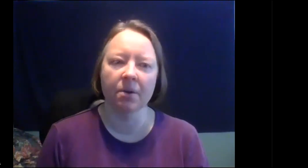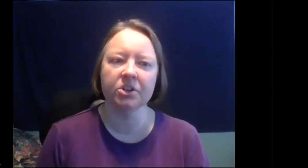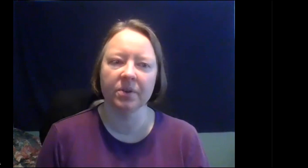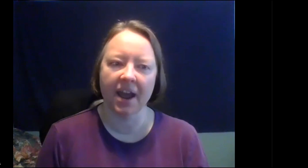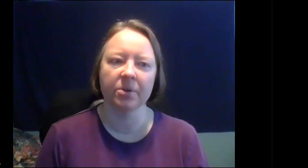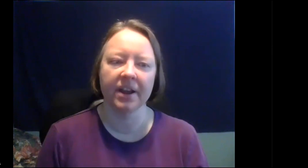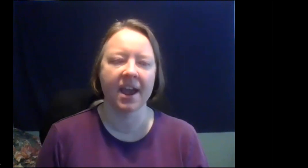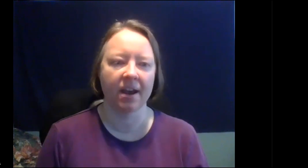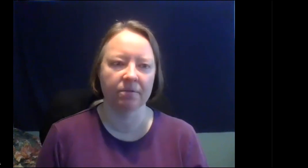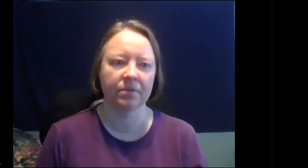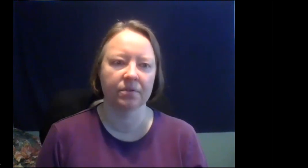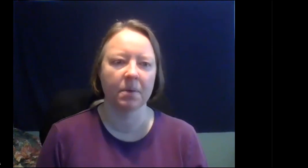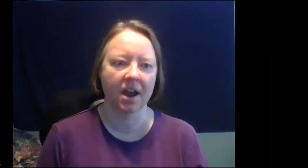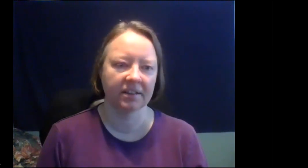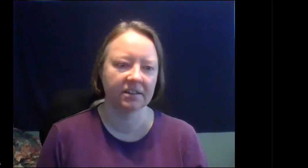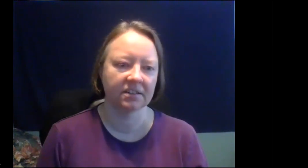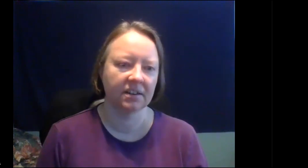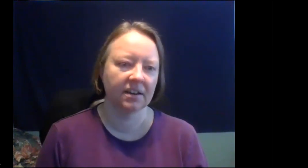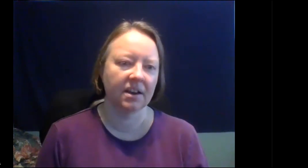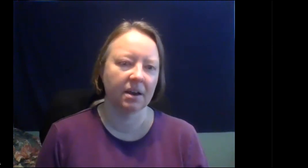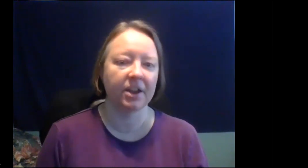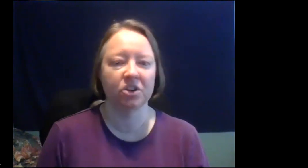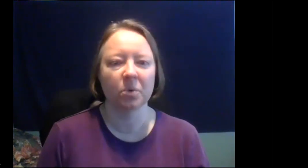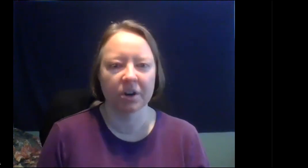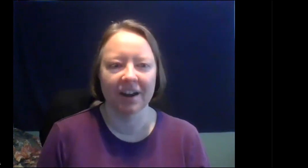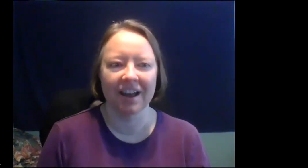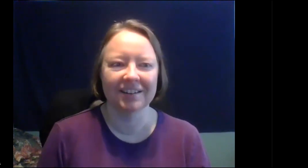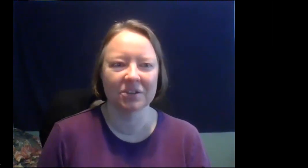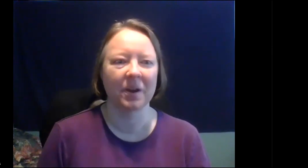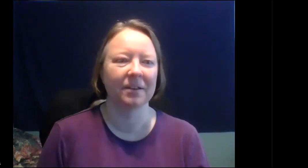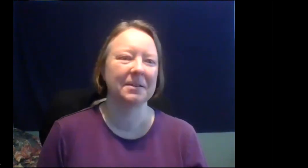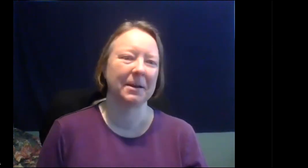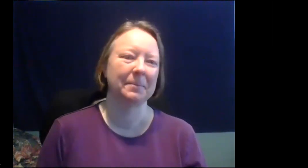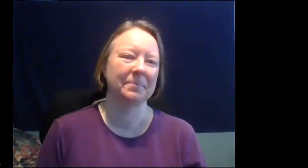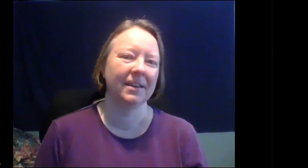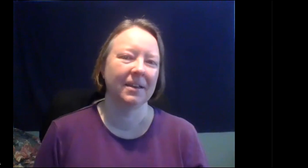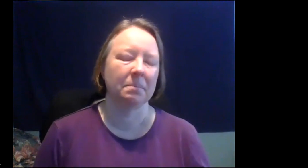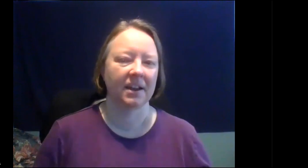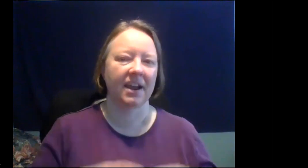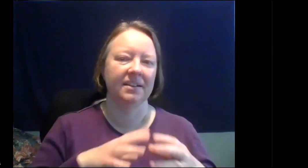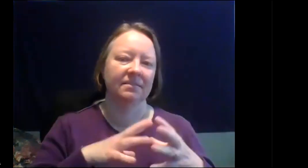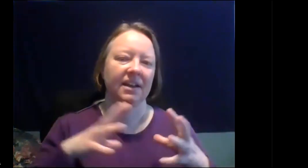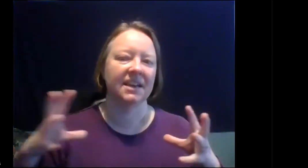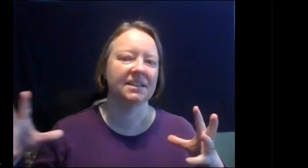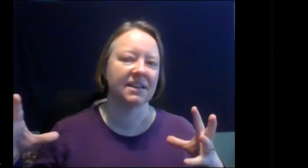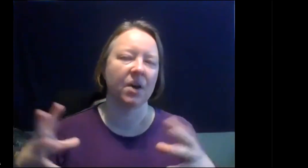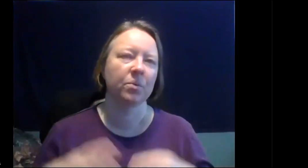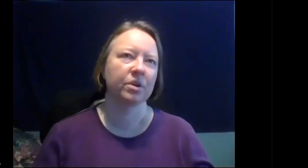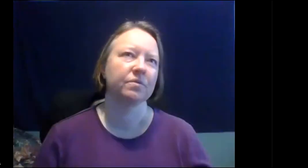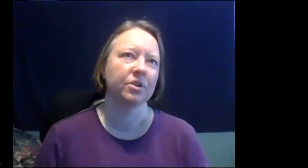hour to an hour and a half from Holland. I do work in Holland as well, but I tend to not work